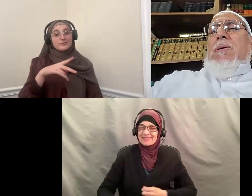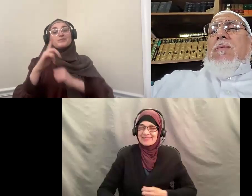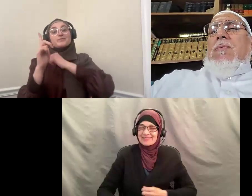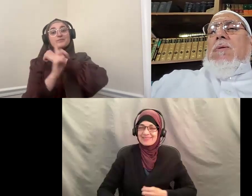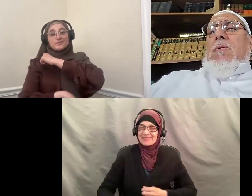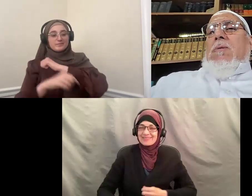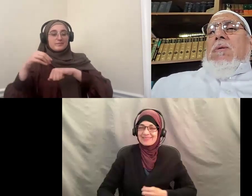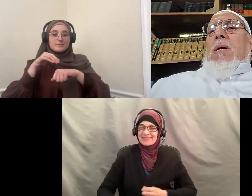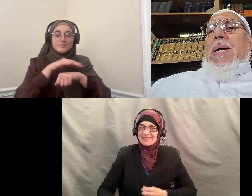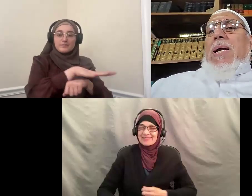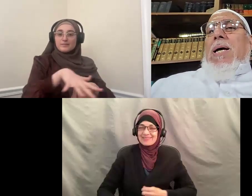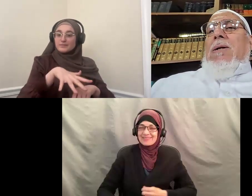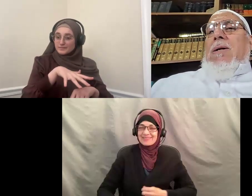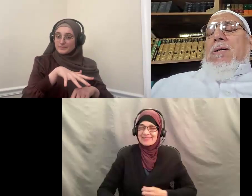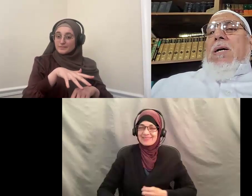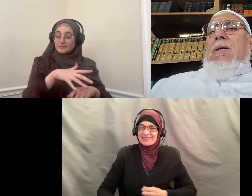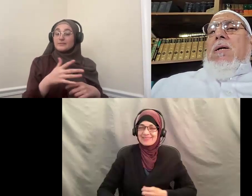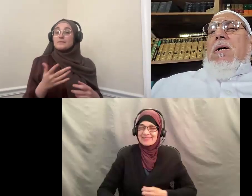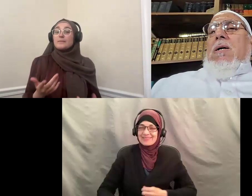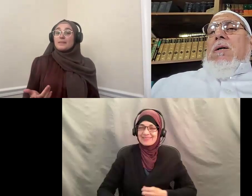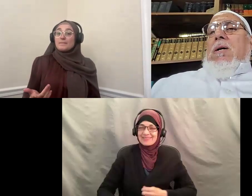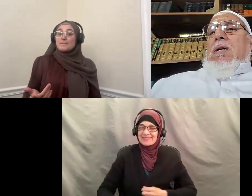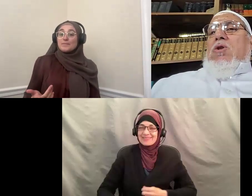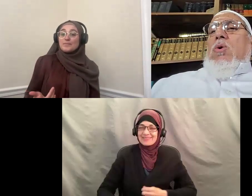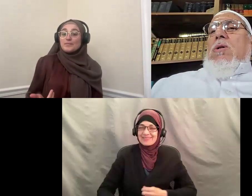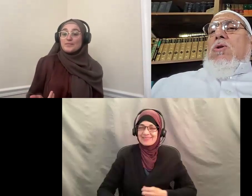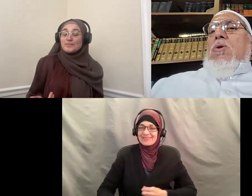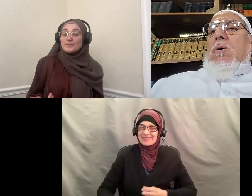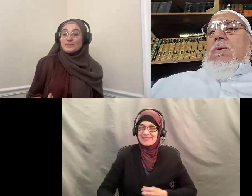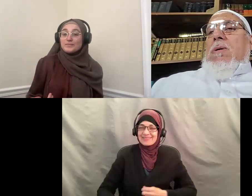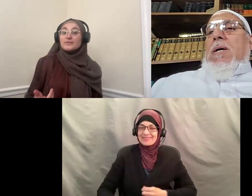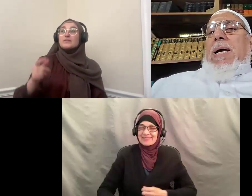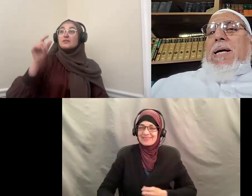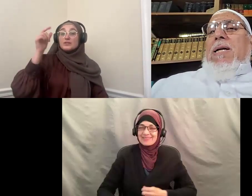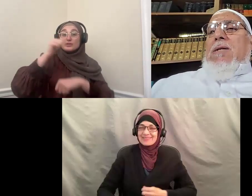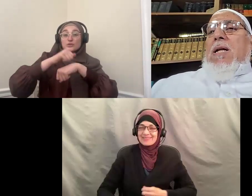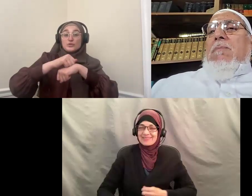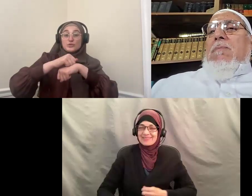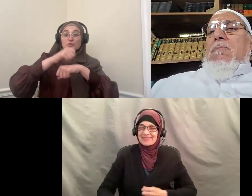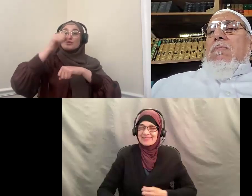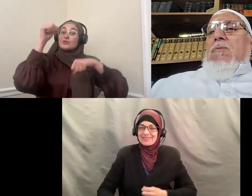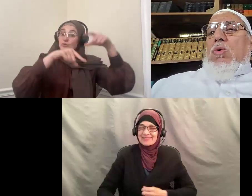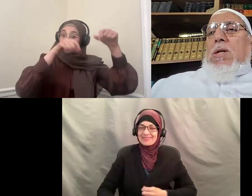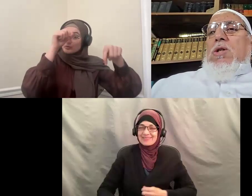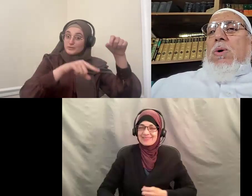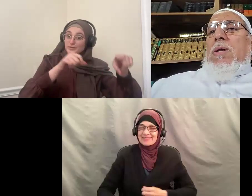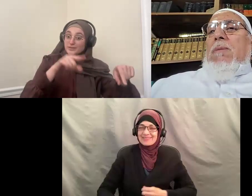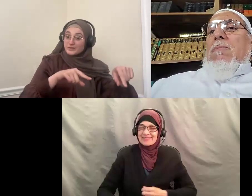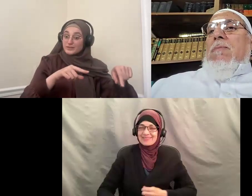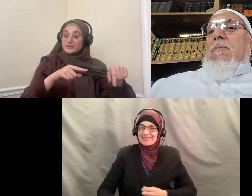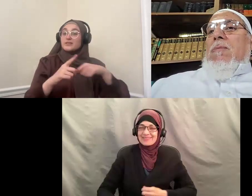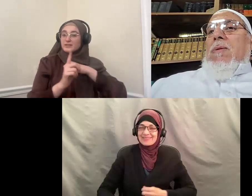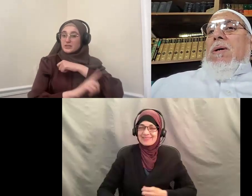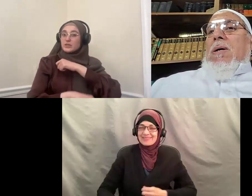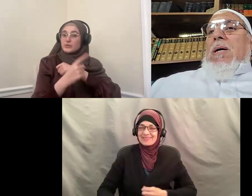punishment. On the one hand, He sent a stone storm against them to destroy